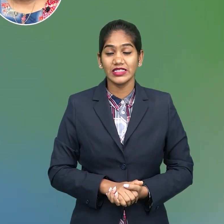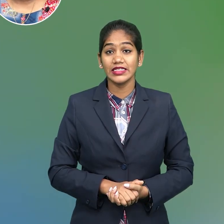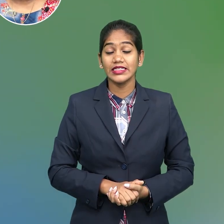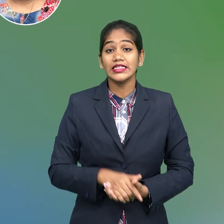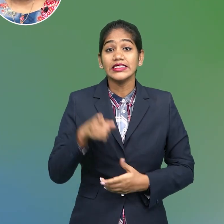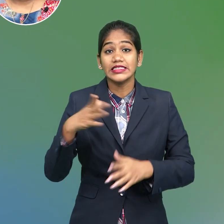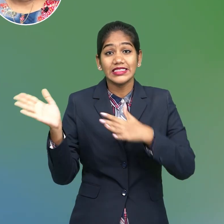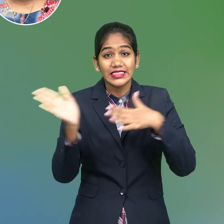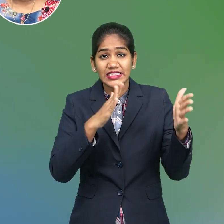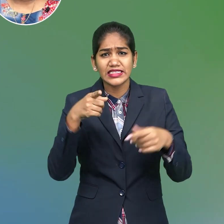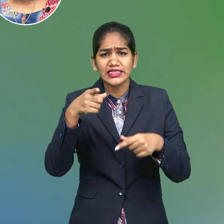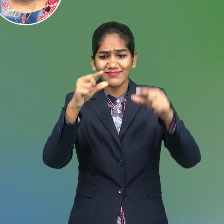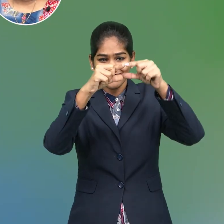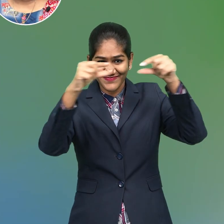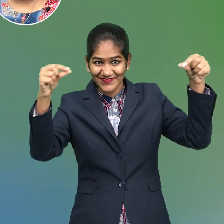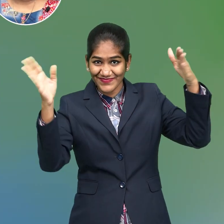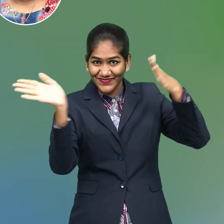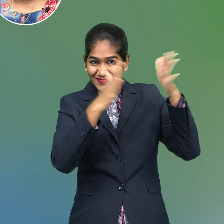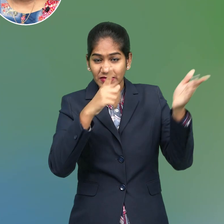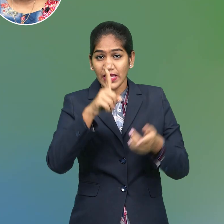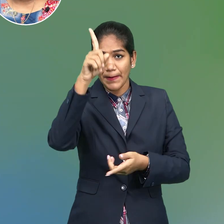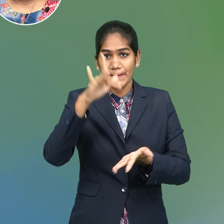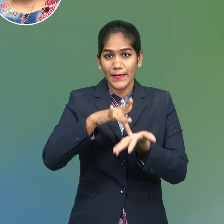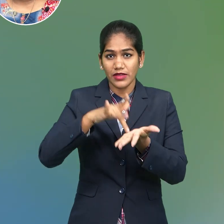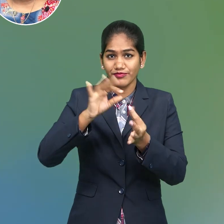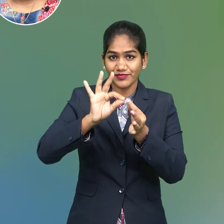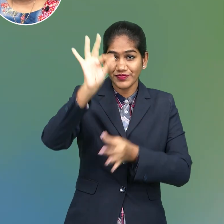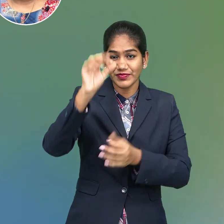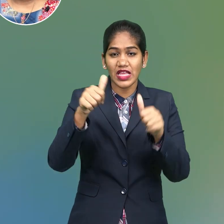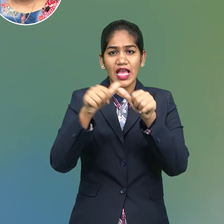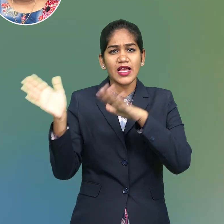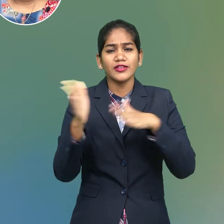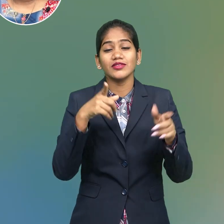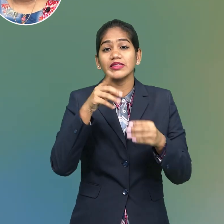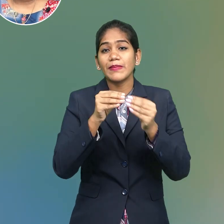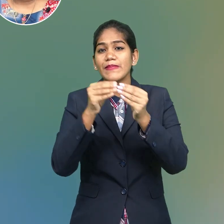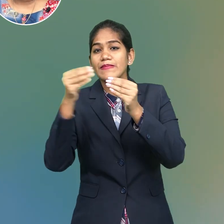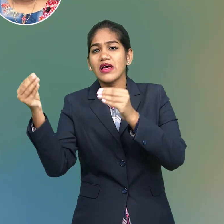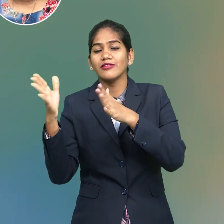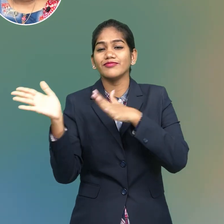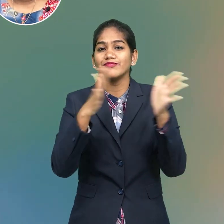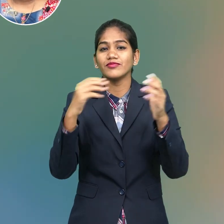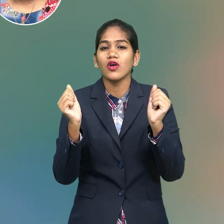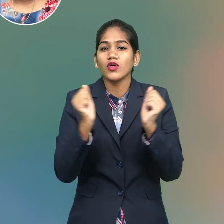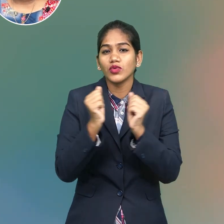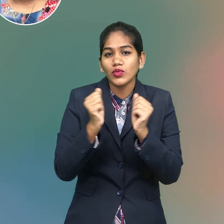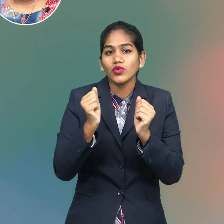A jet stream causes neighboring atmosphere to cool.